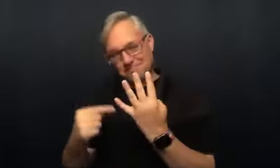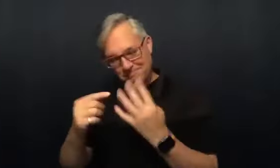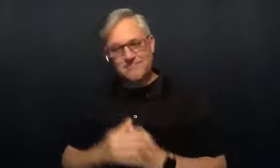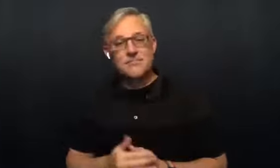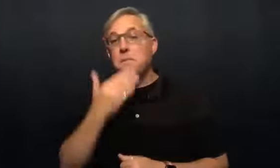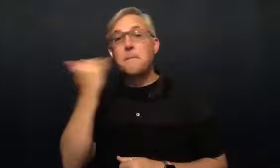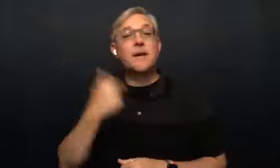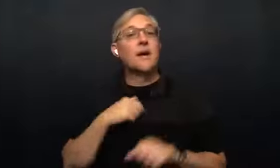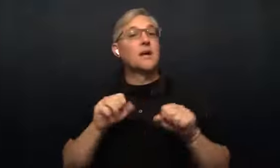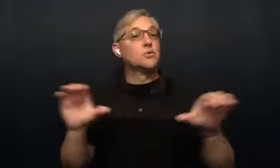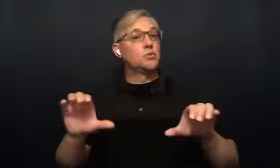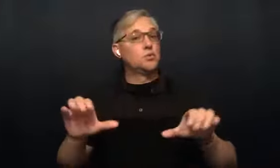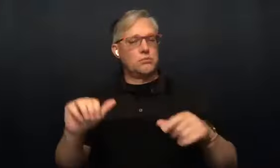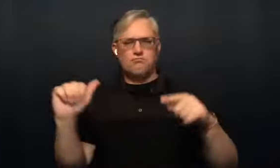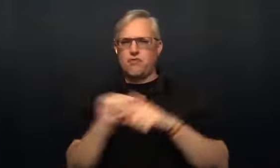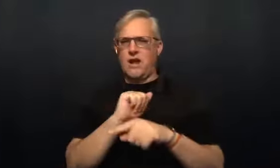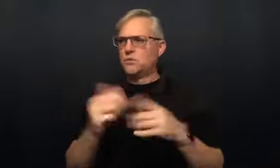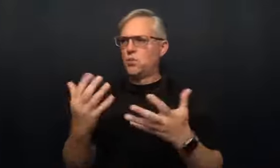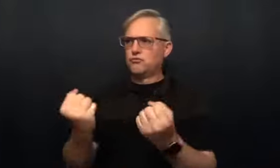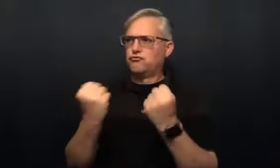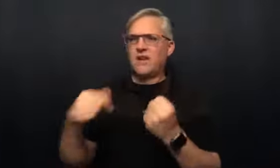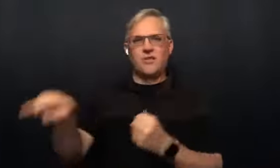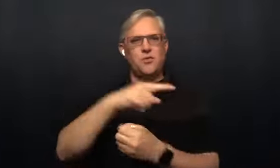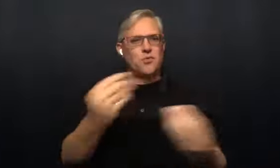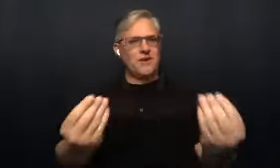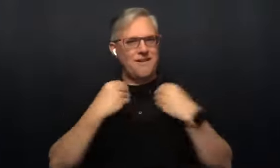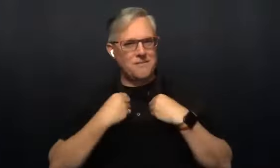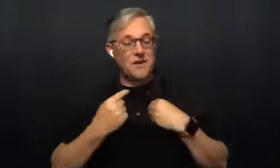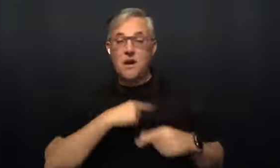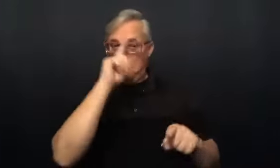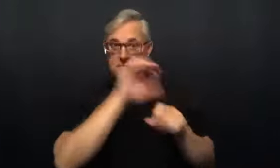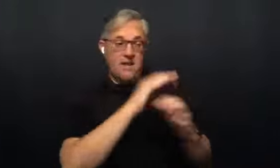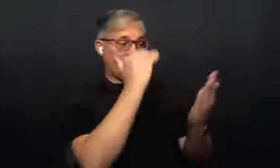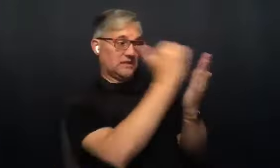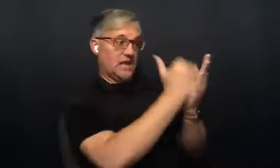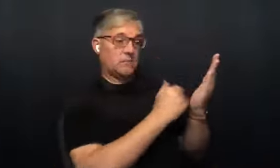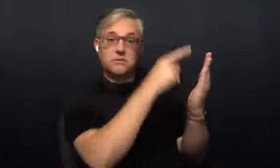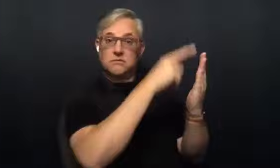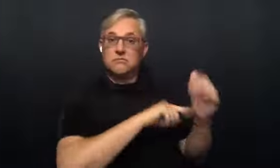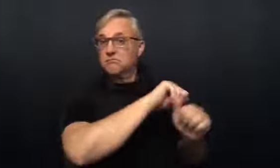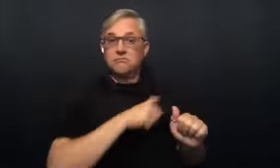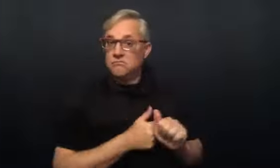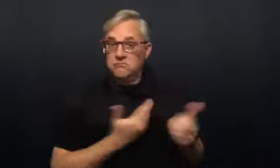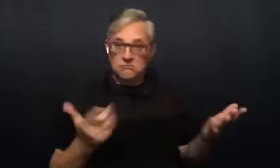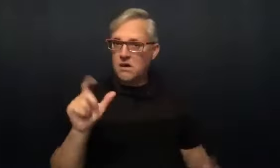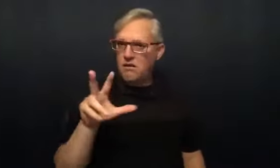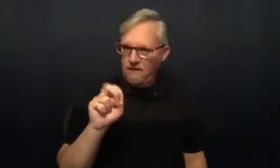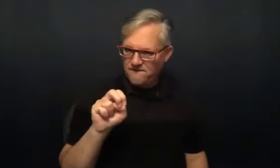the strength that you guys have given me. I really believe that all these steps boil down to love. And love stands for, here's another one for y'all,